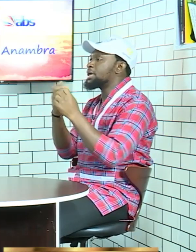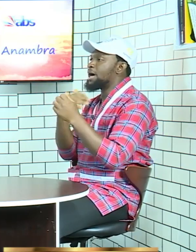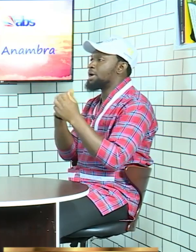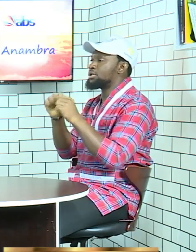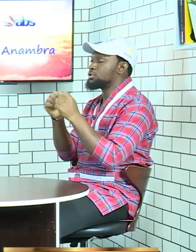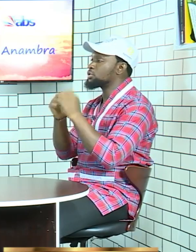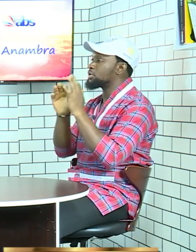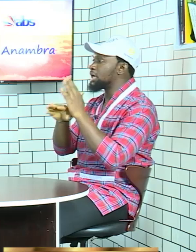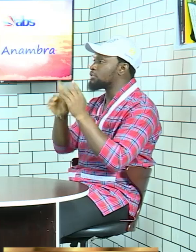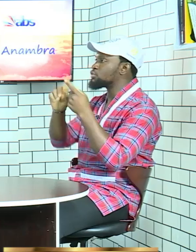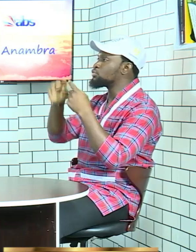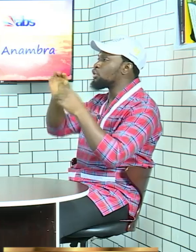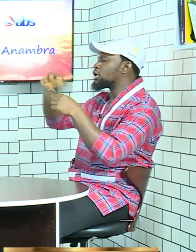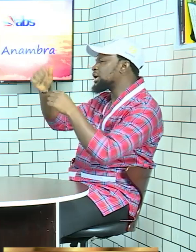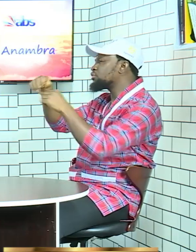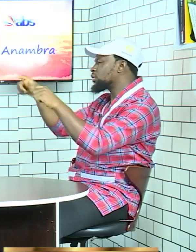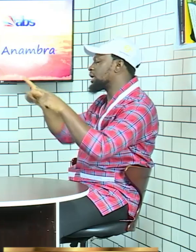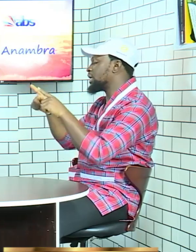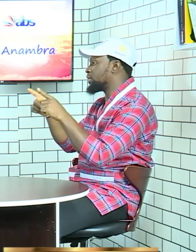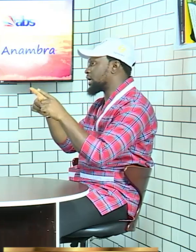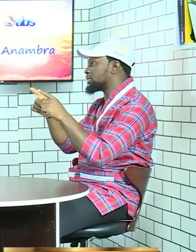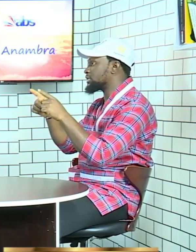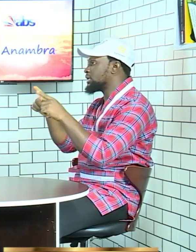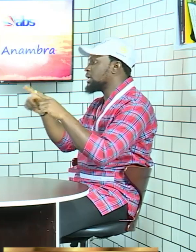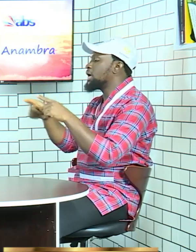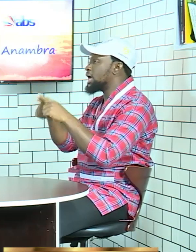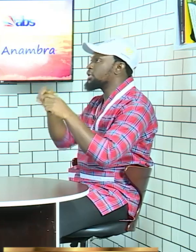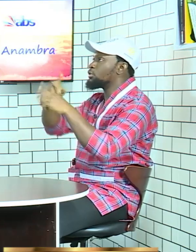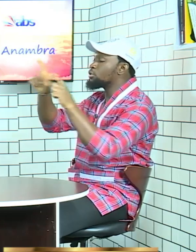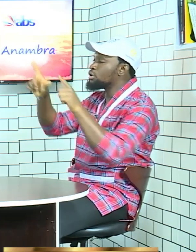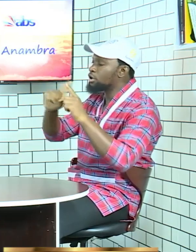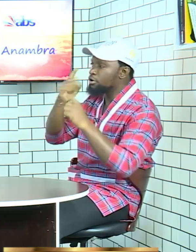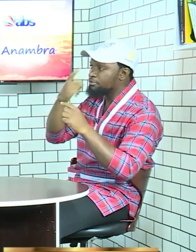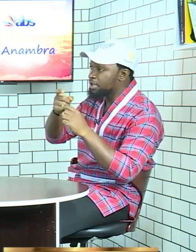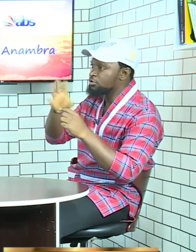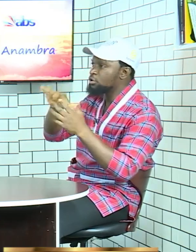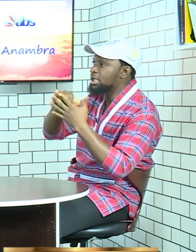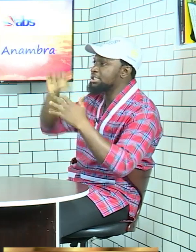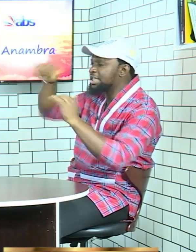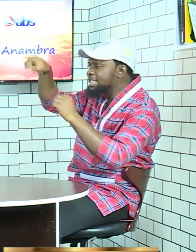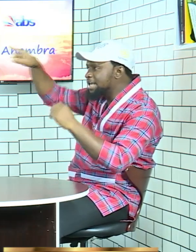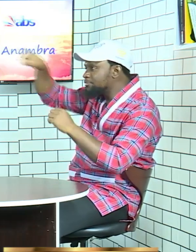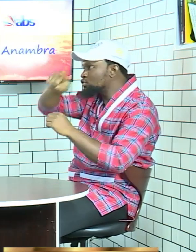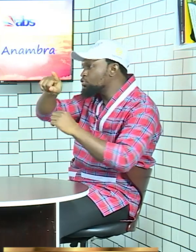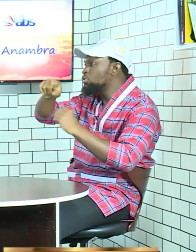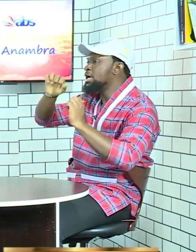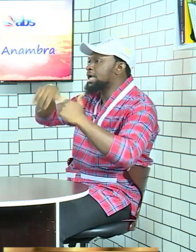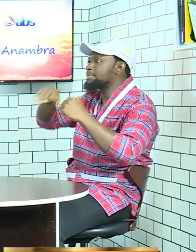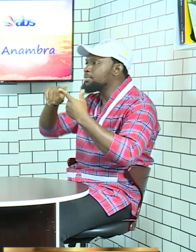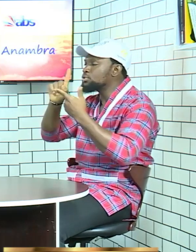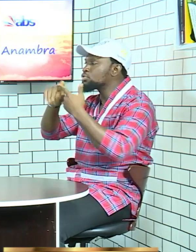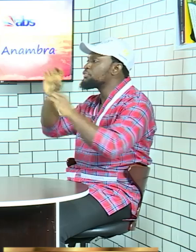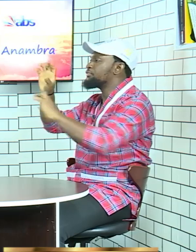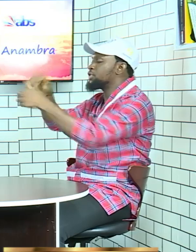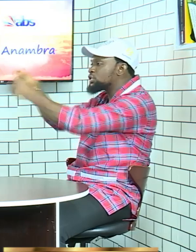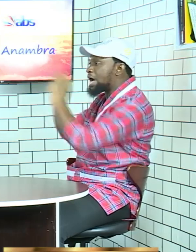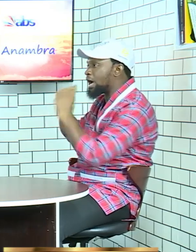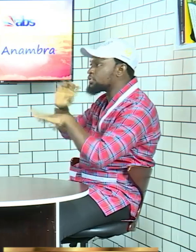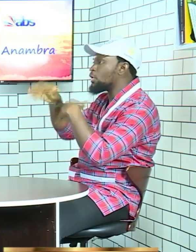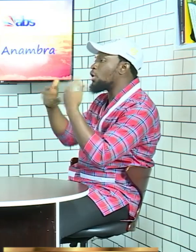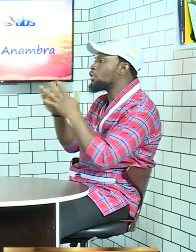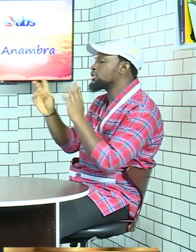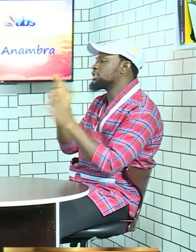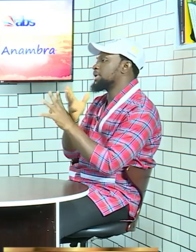break our association down to other rural areas and local government, so that them too can be able to fish